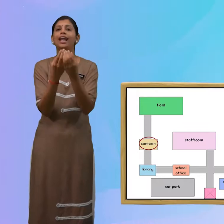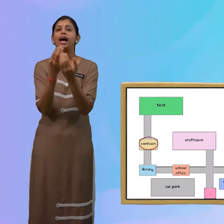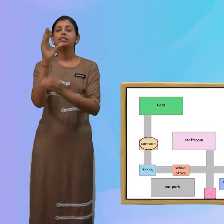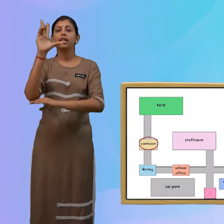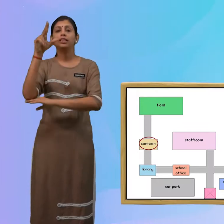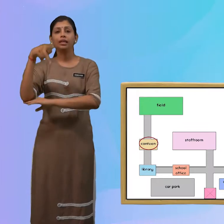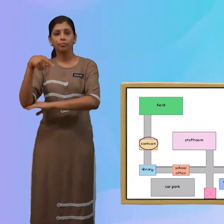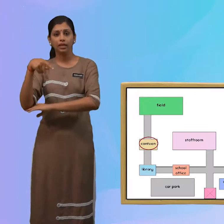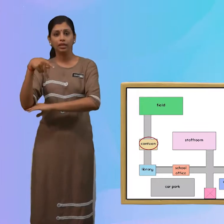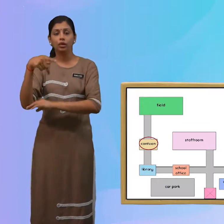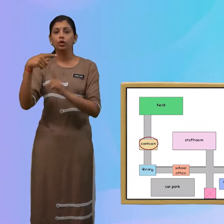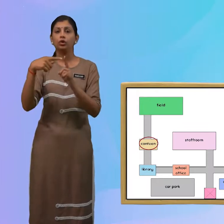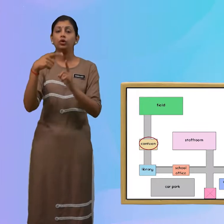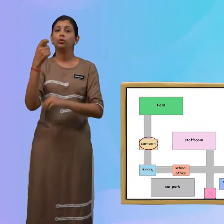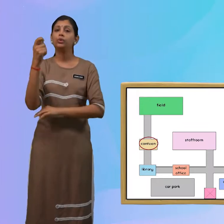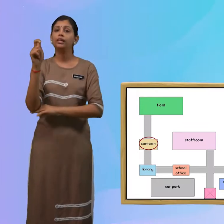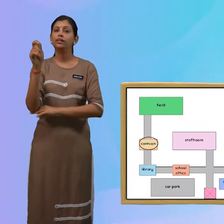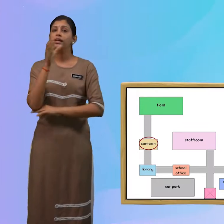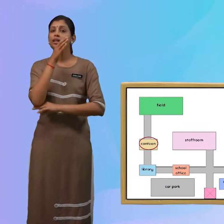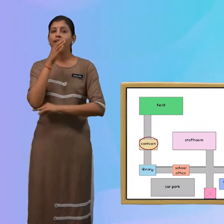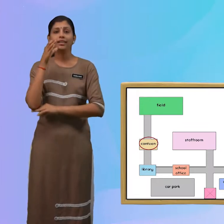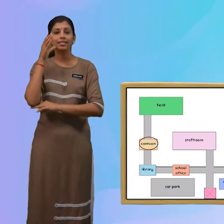class 3P to the canteen?